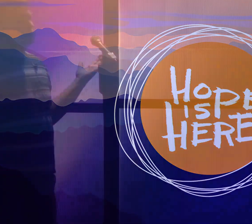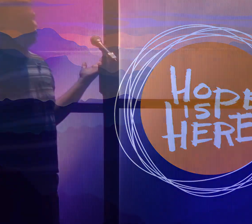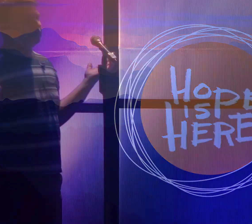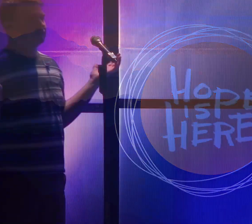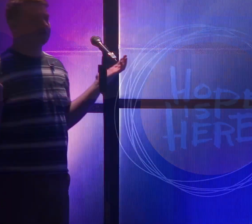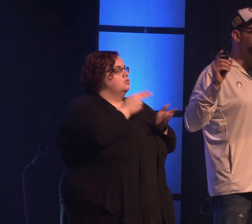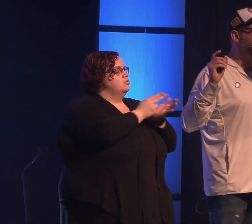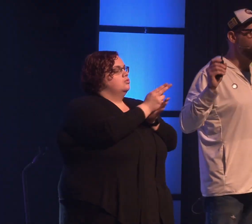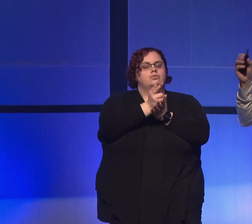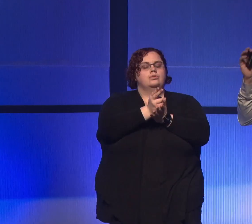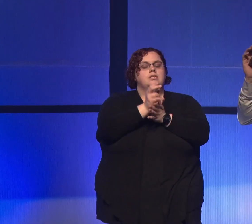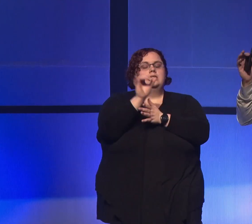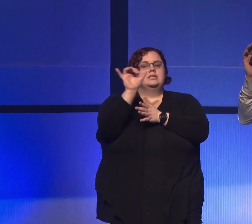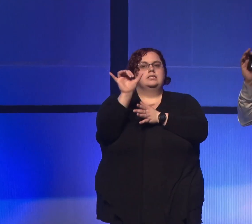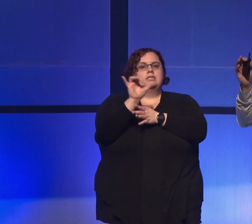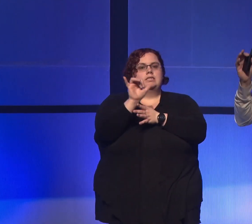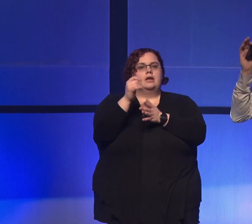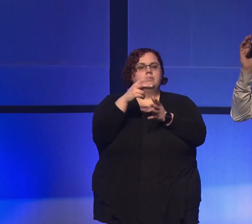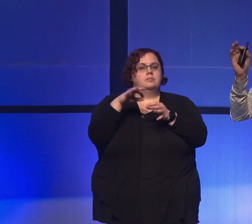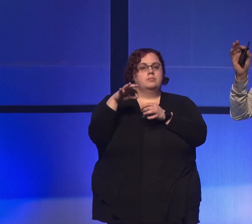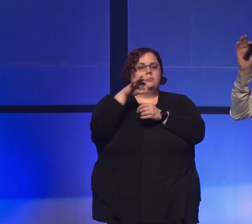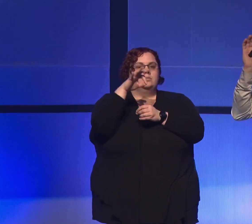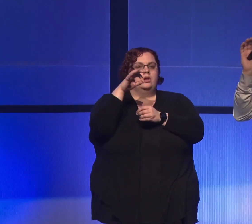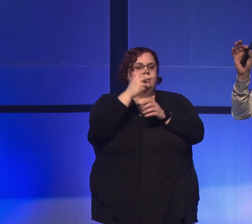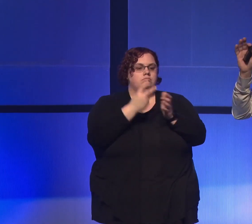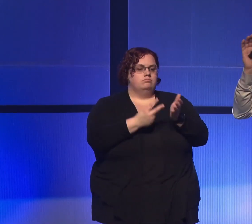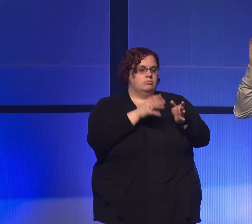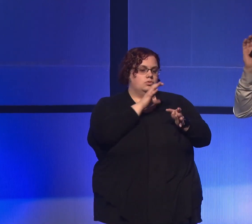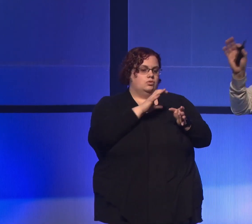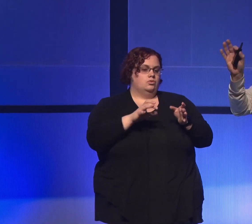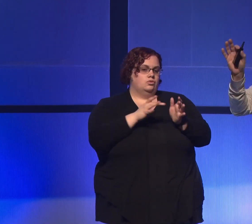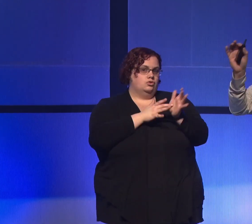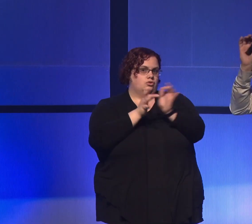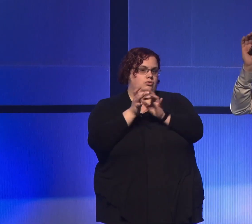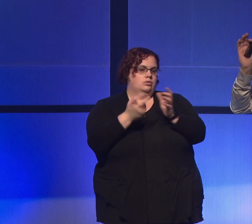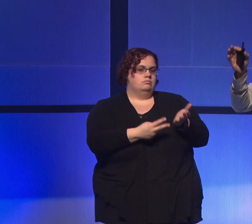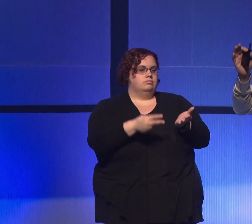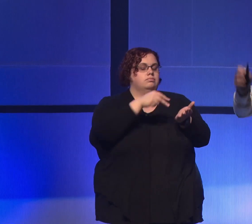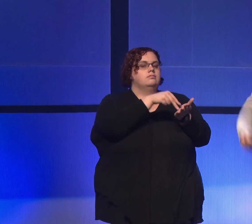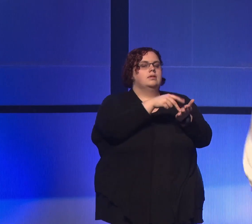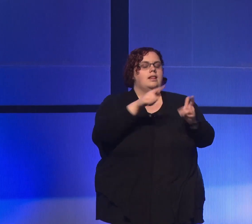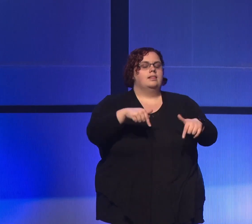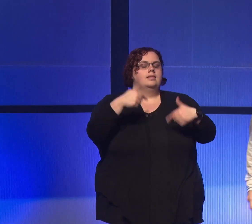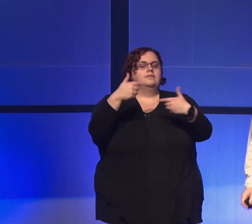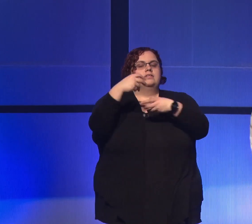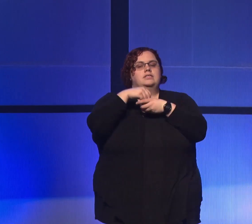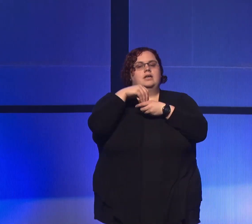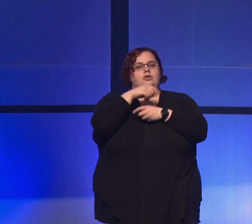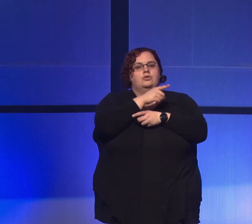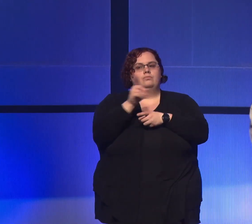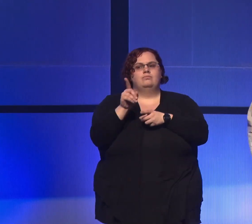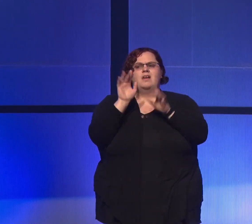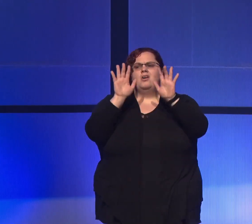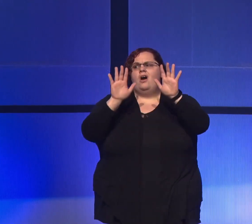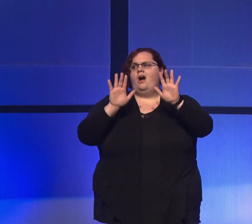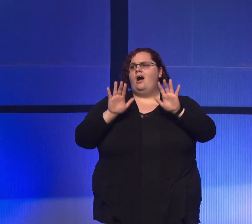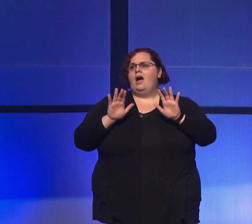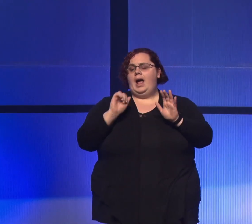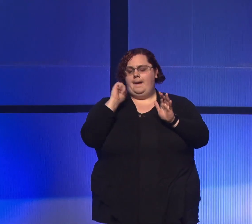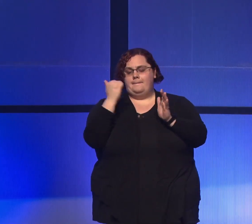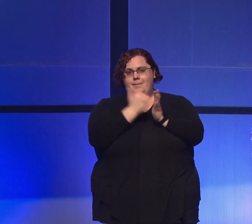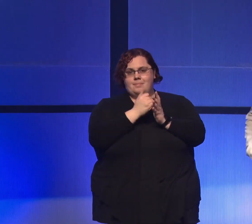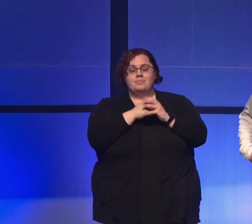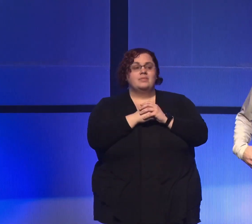same Spirit that raised Christ from the dead lives in you. Amen. Have an awesome week, everyone. We'll see you